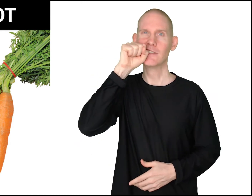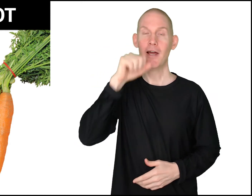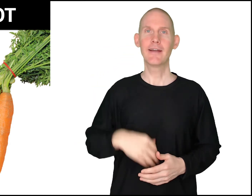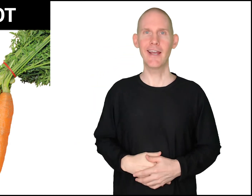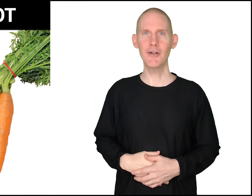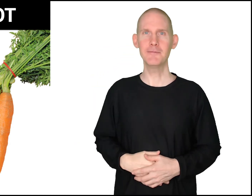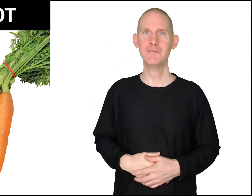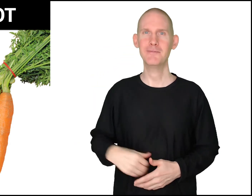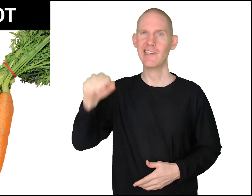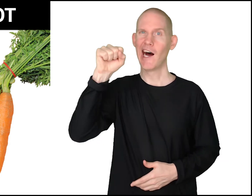Carrot,